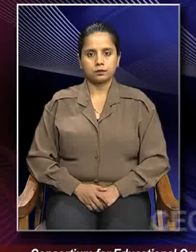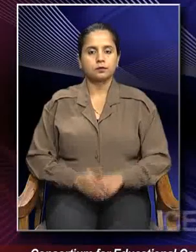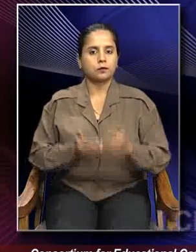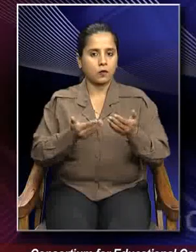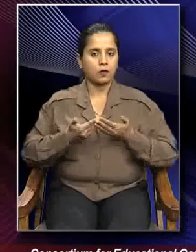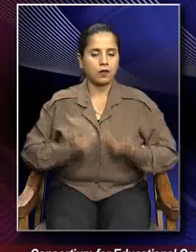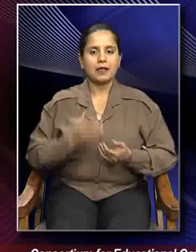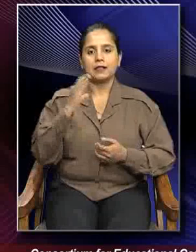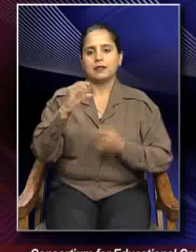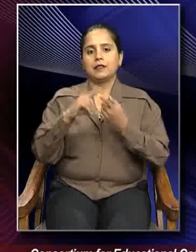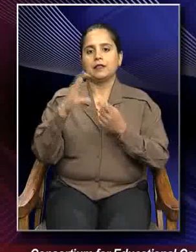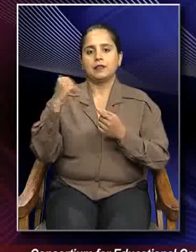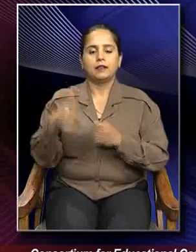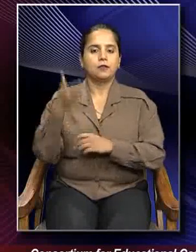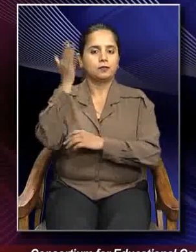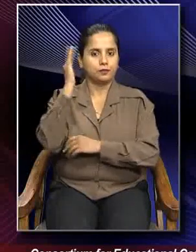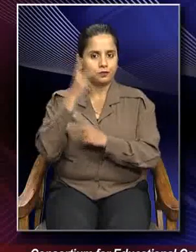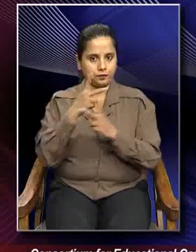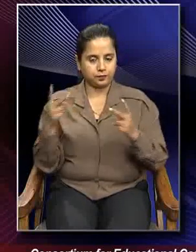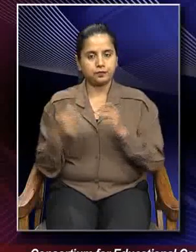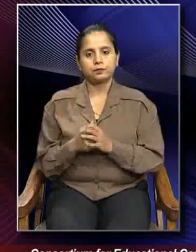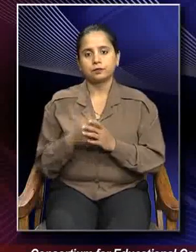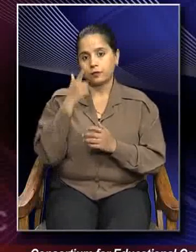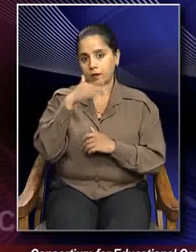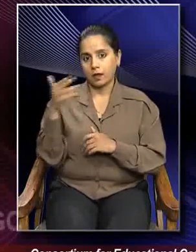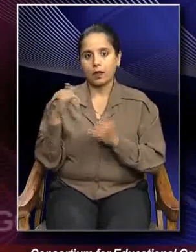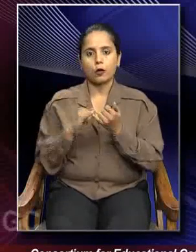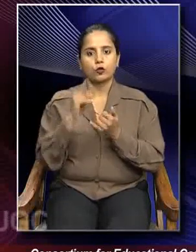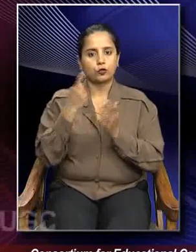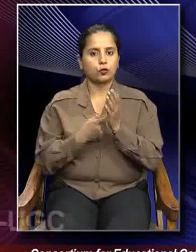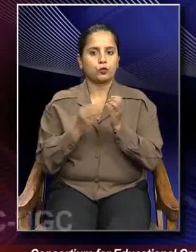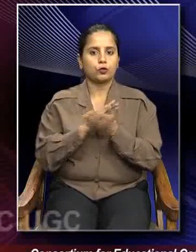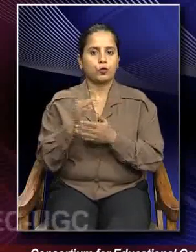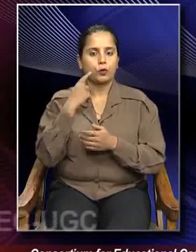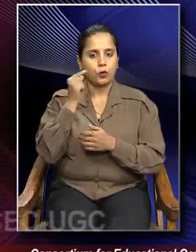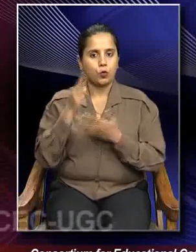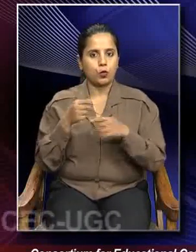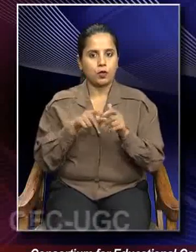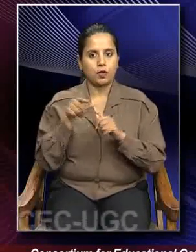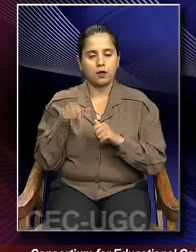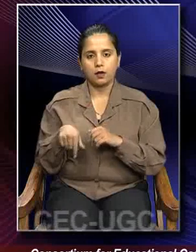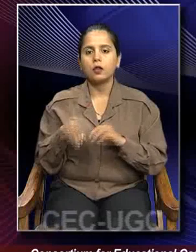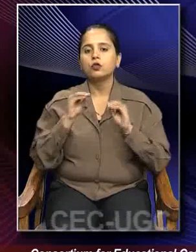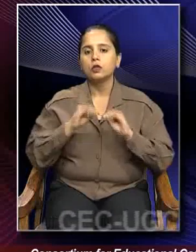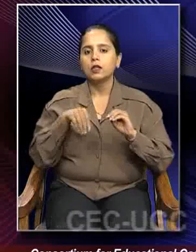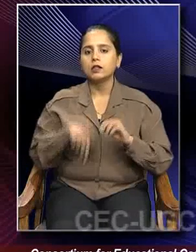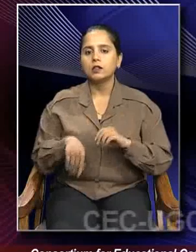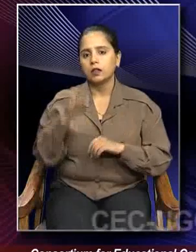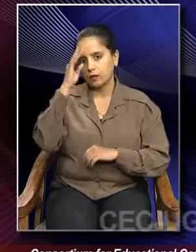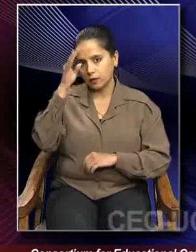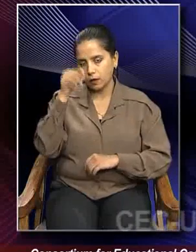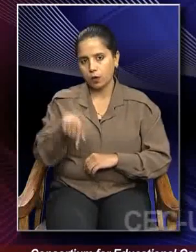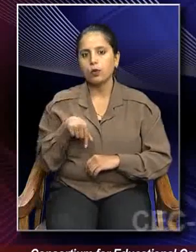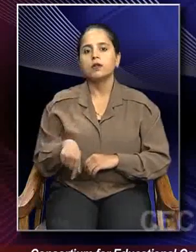Welcome to the CEC lecture series. You're with me, Surbhi Unyal, and I teach philosophy at Hansraj College, University